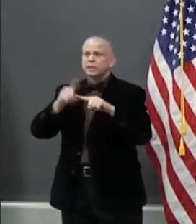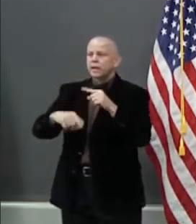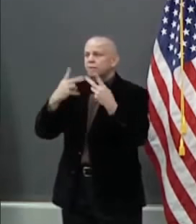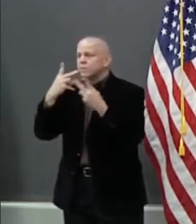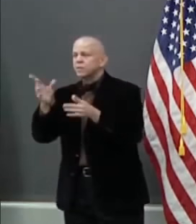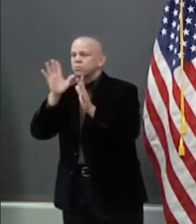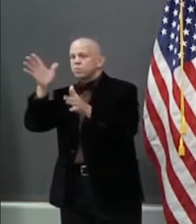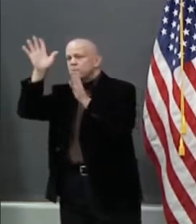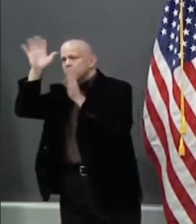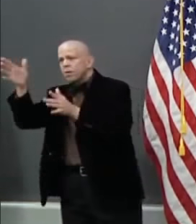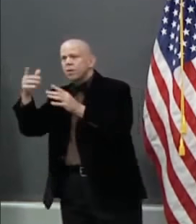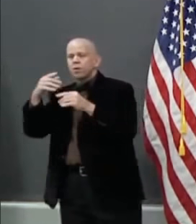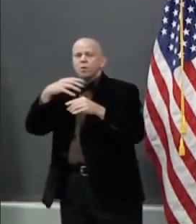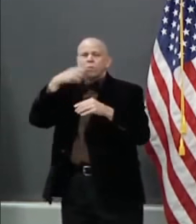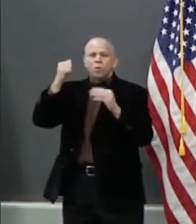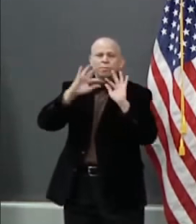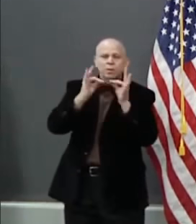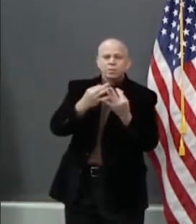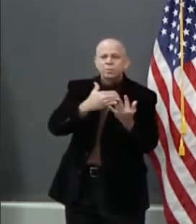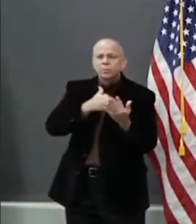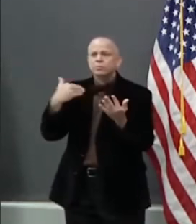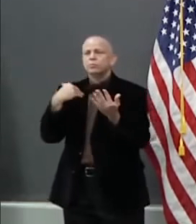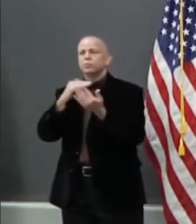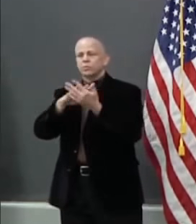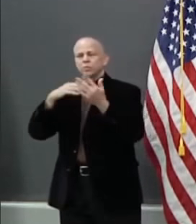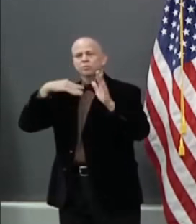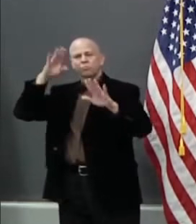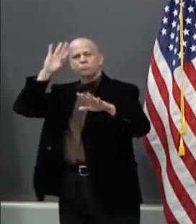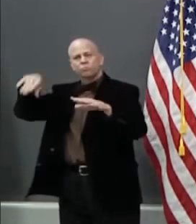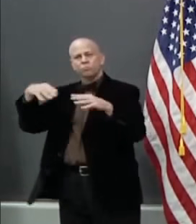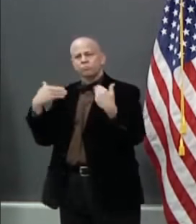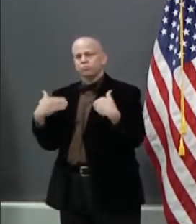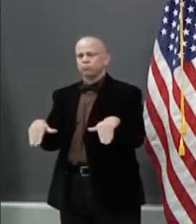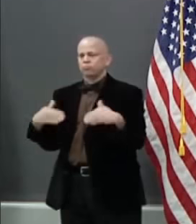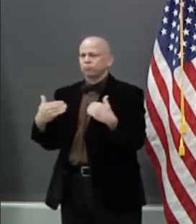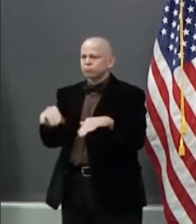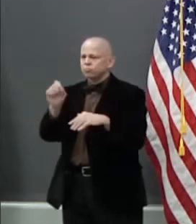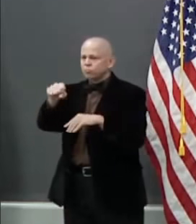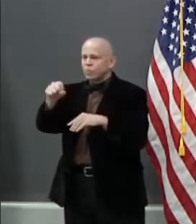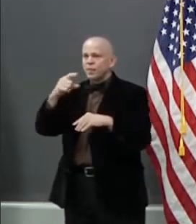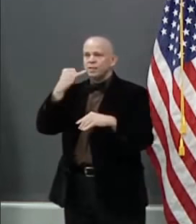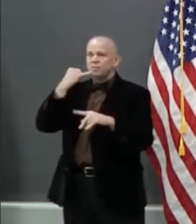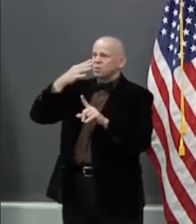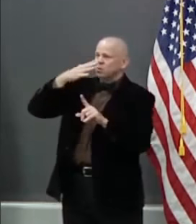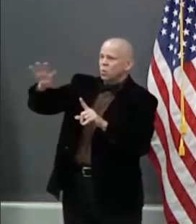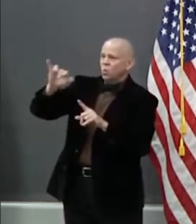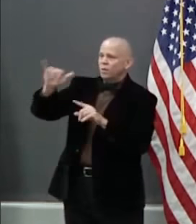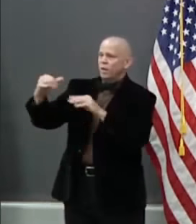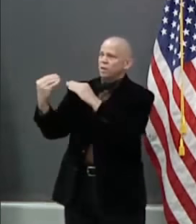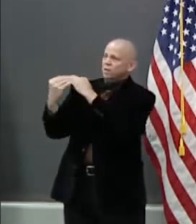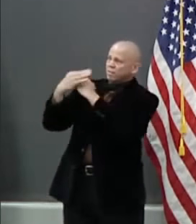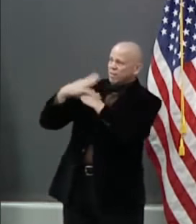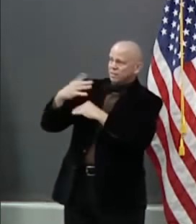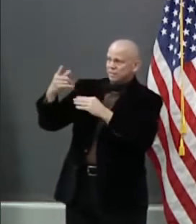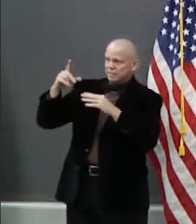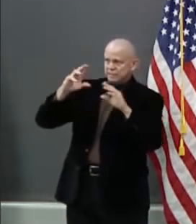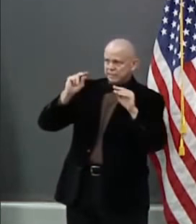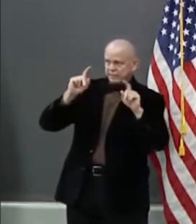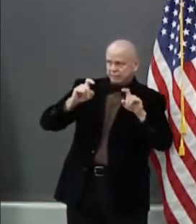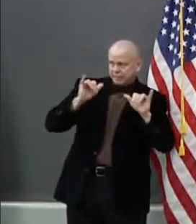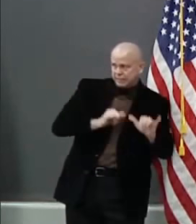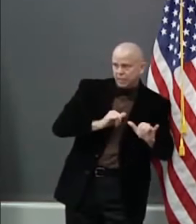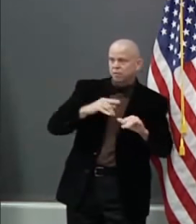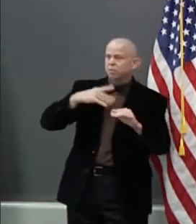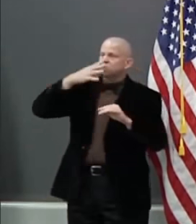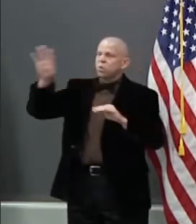toll. But we also know that disobeying that guidance and getting together with groups of friends and family and catching up